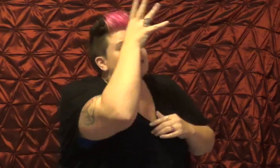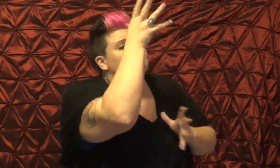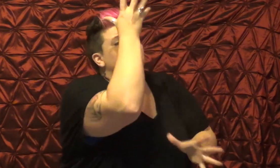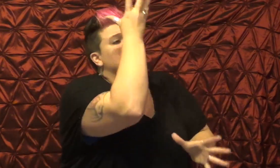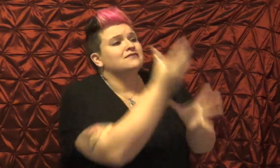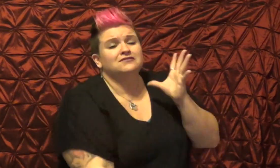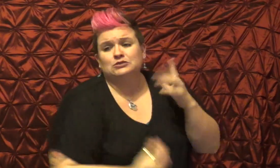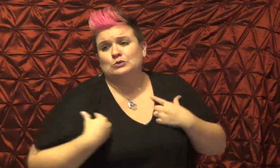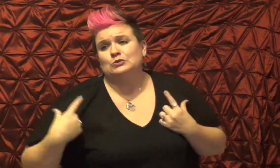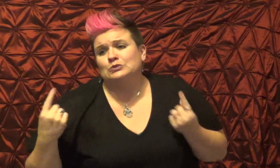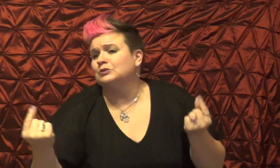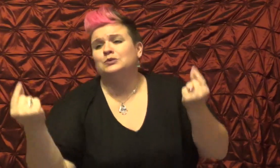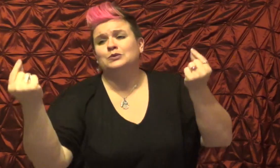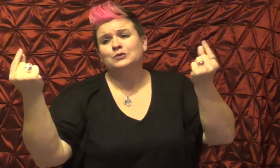are we gonna do?